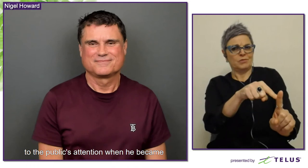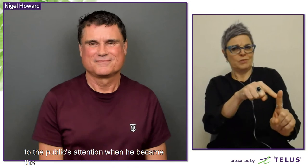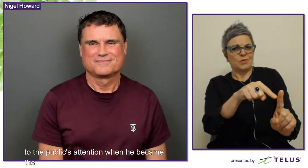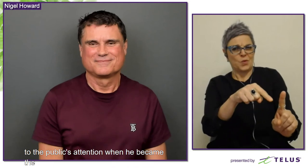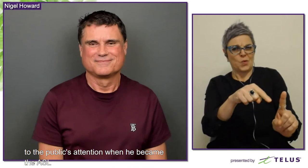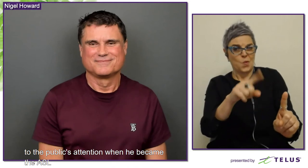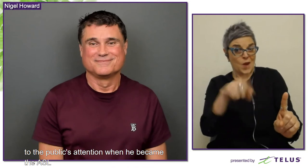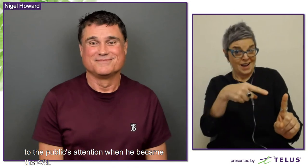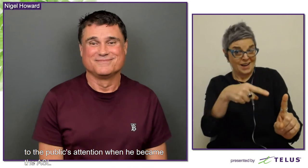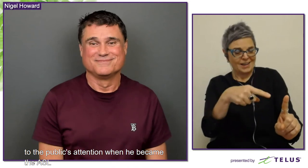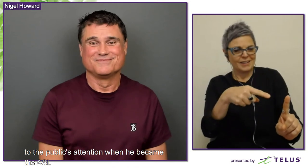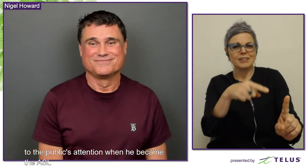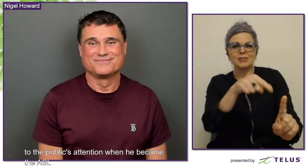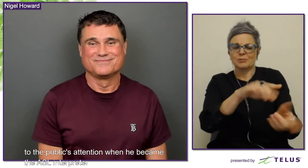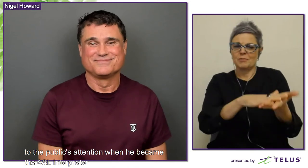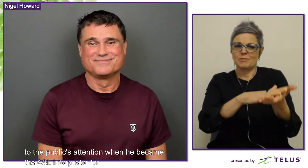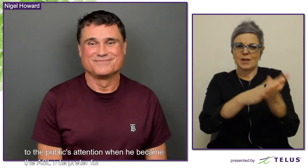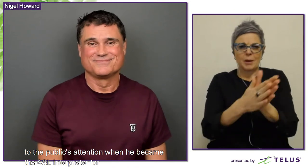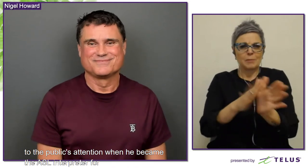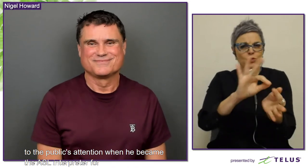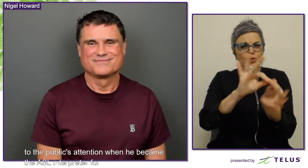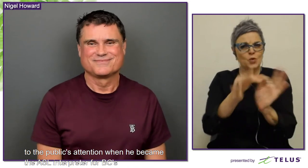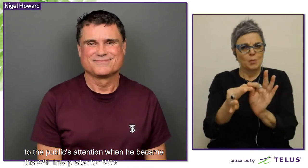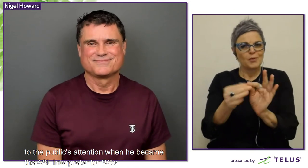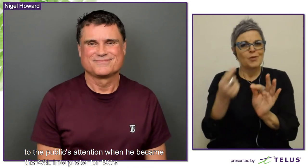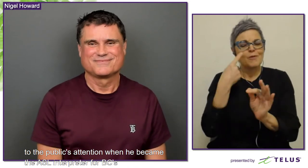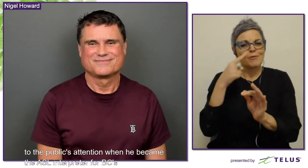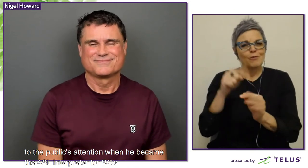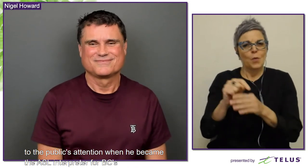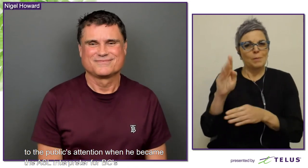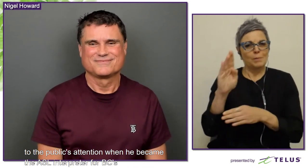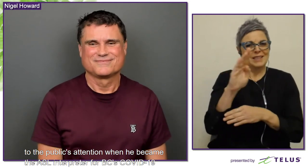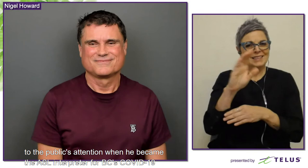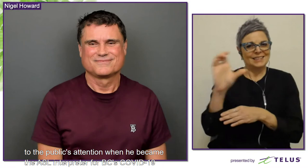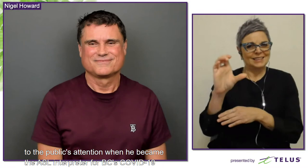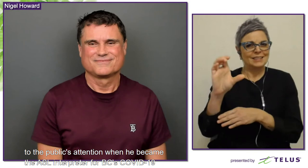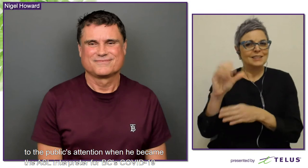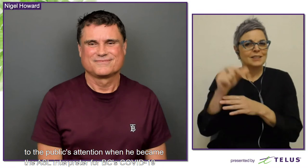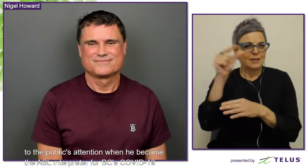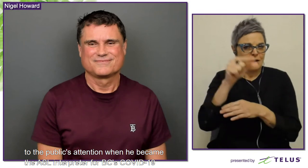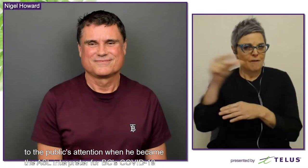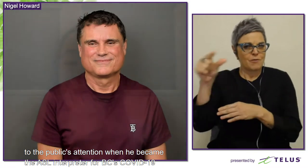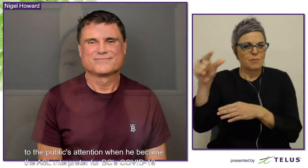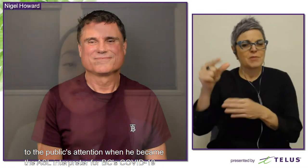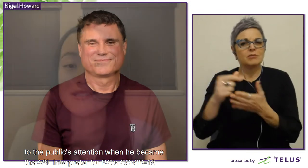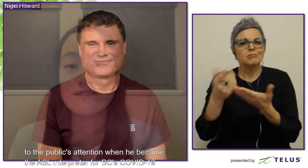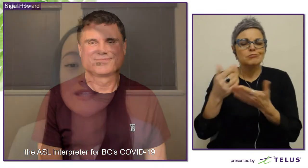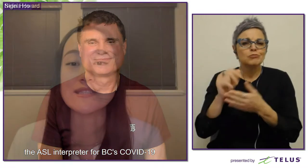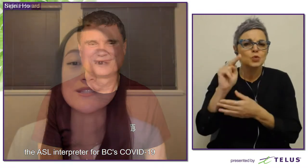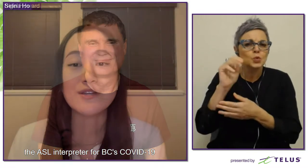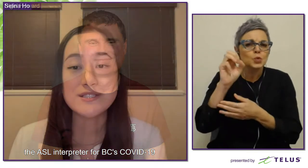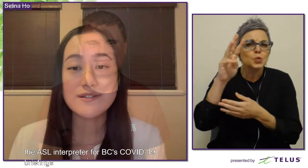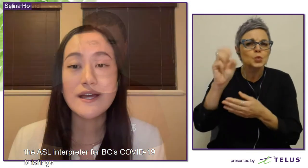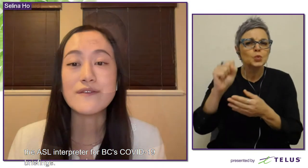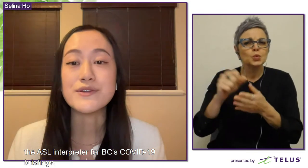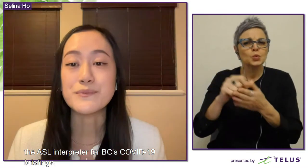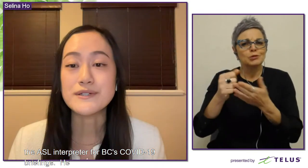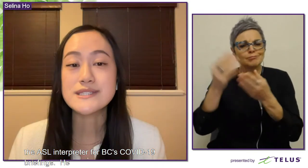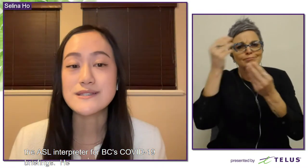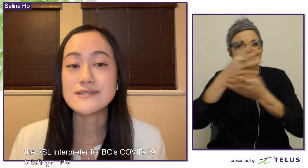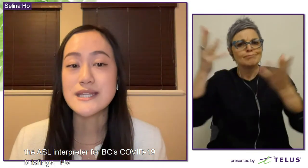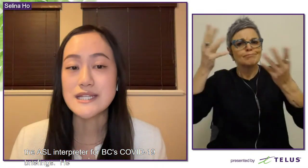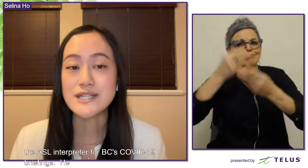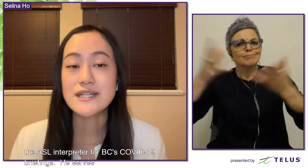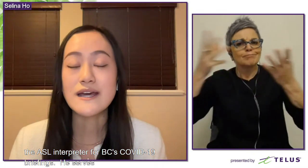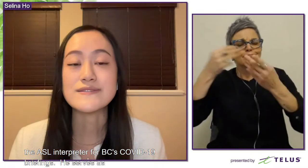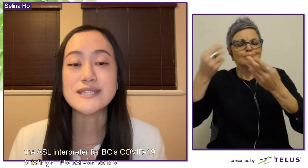Columbia's televised COVID-19 briefings alongside government officials. He serves as the treasurer of the